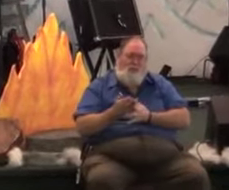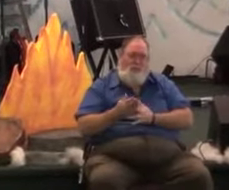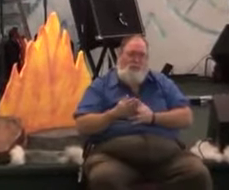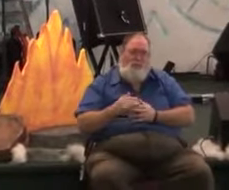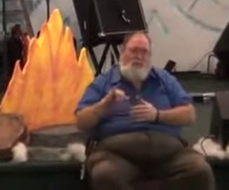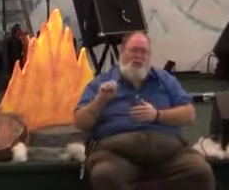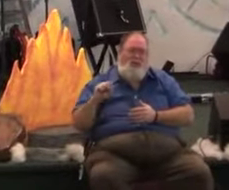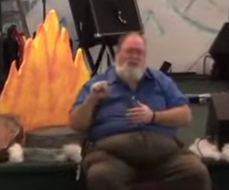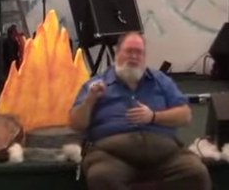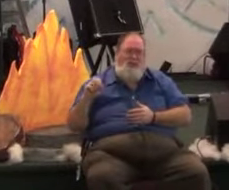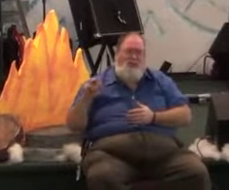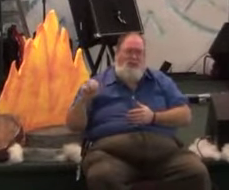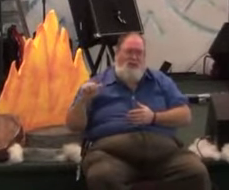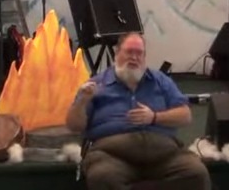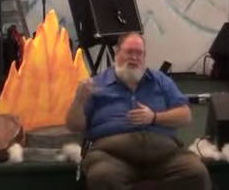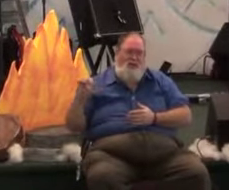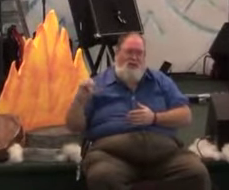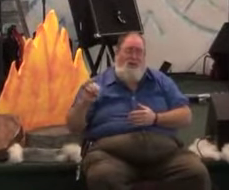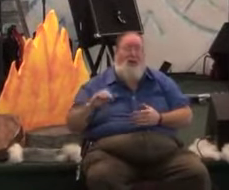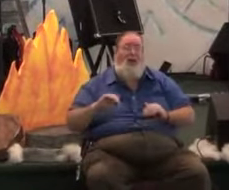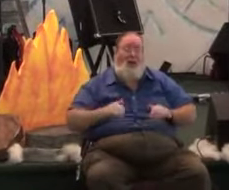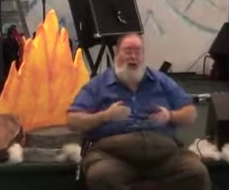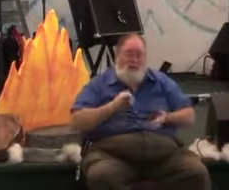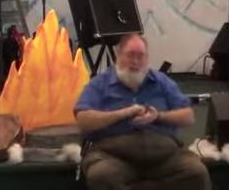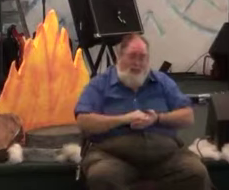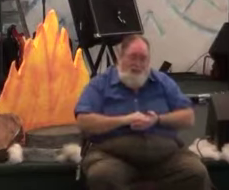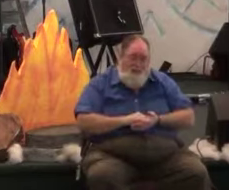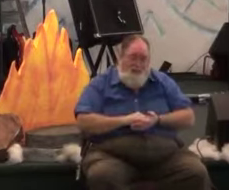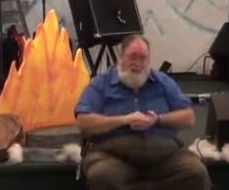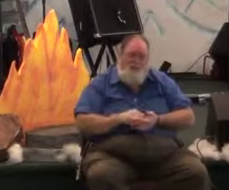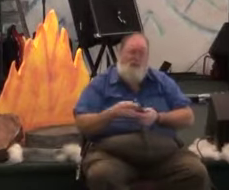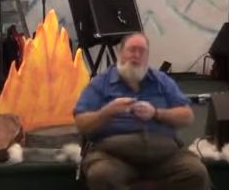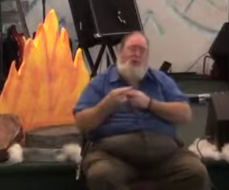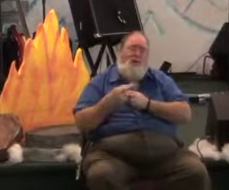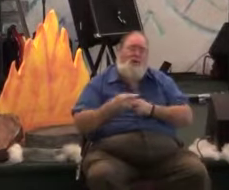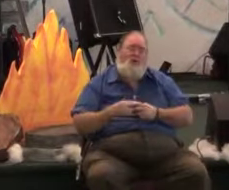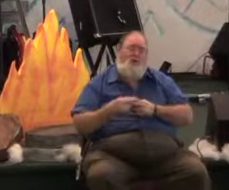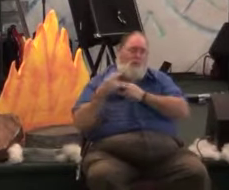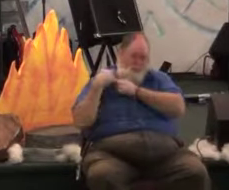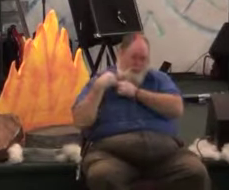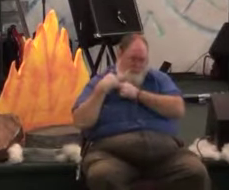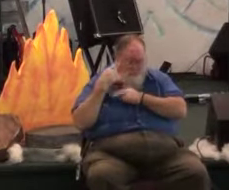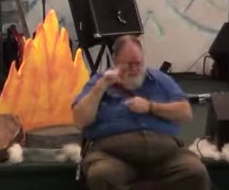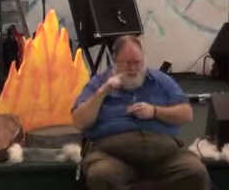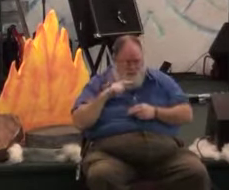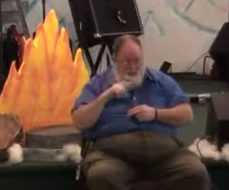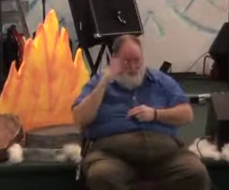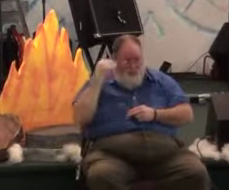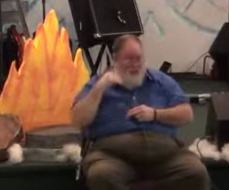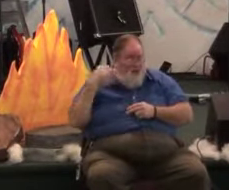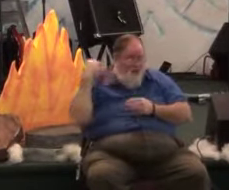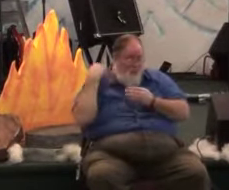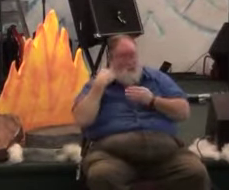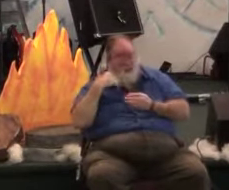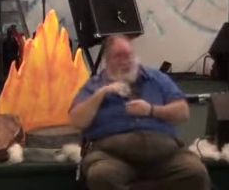is responsible even yet today for the beheadings that are going on. It's the same thing